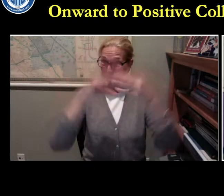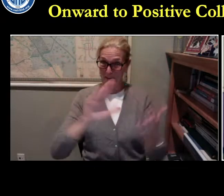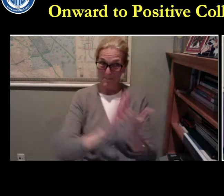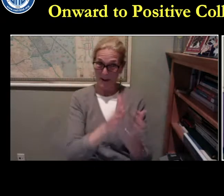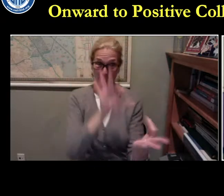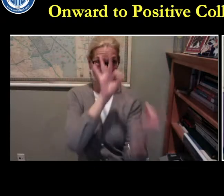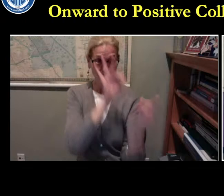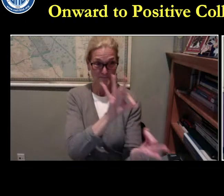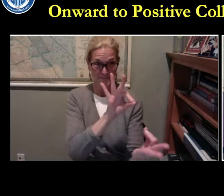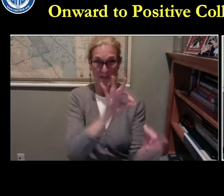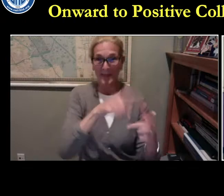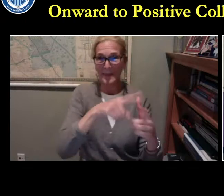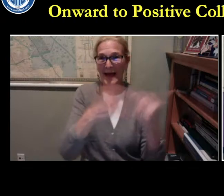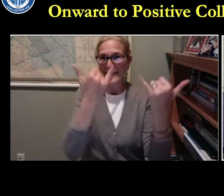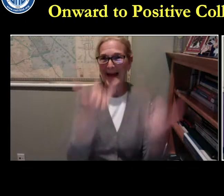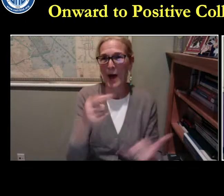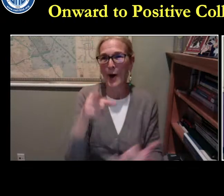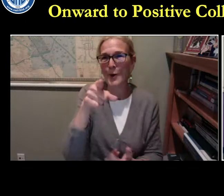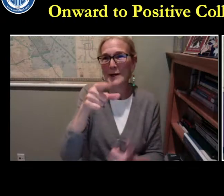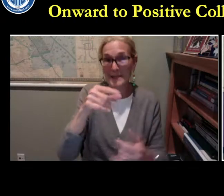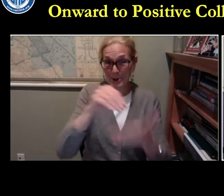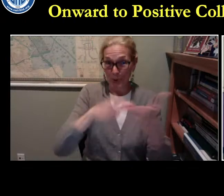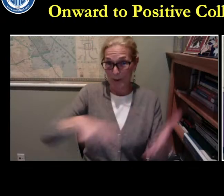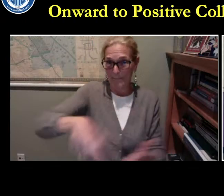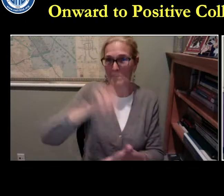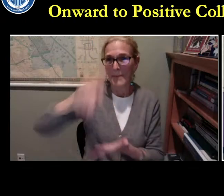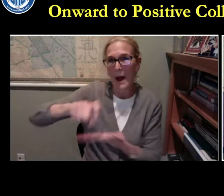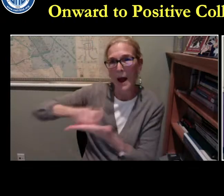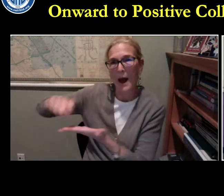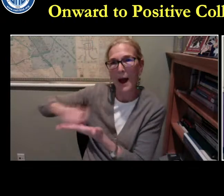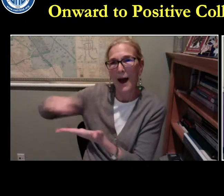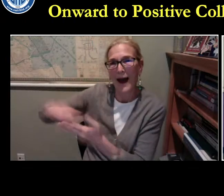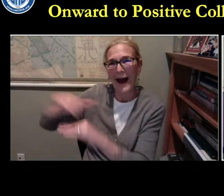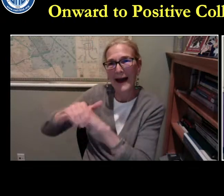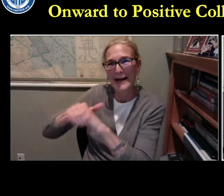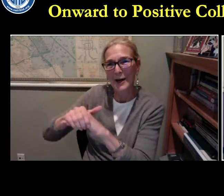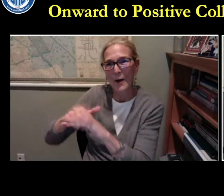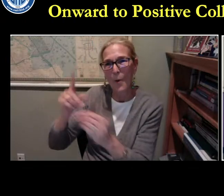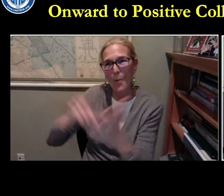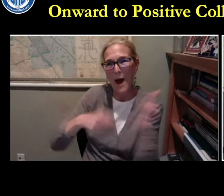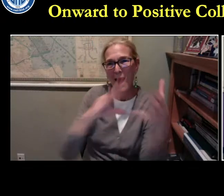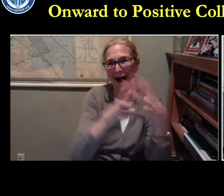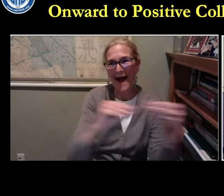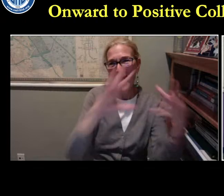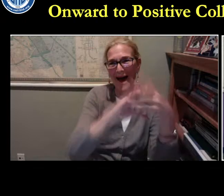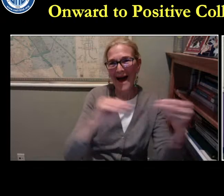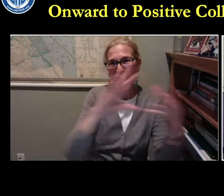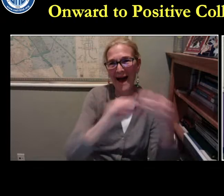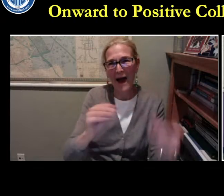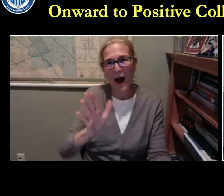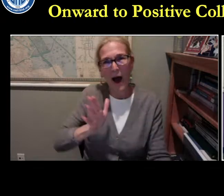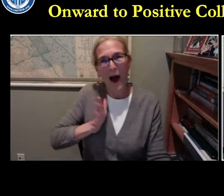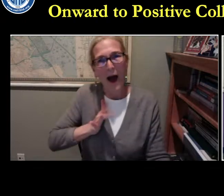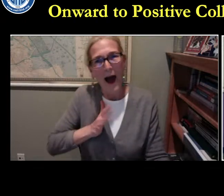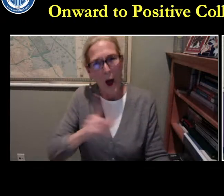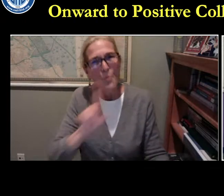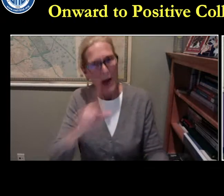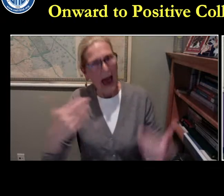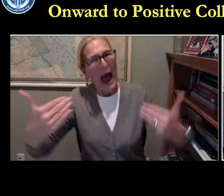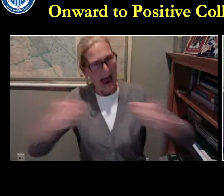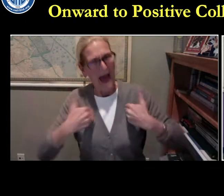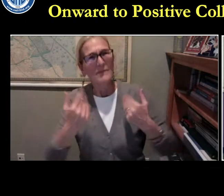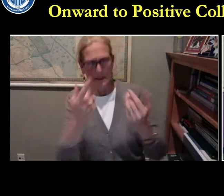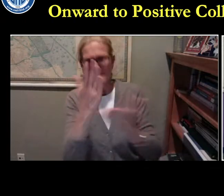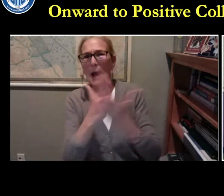ASL production. So going back and looking at your ASL storytelling, making sure it's grammatically correct. And now that you have it grammatically correct in English